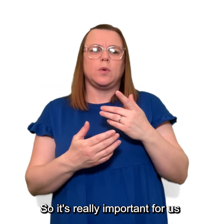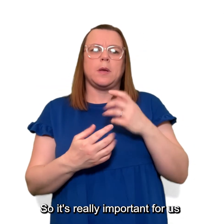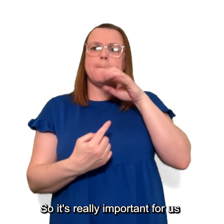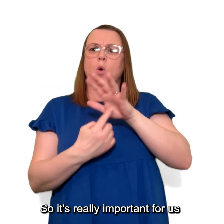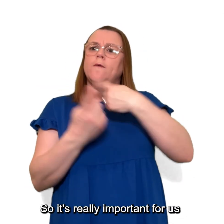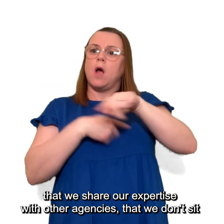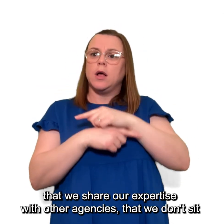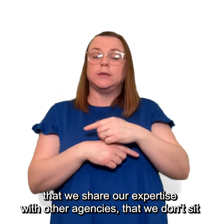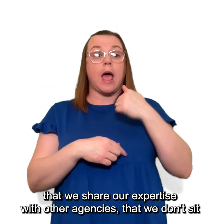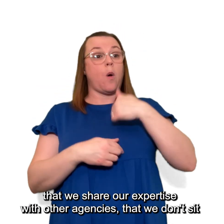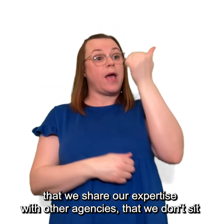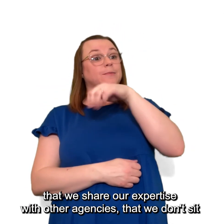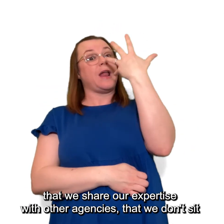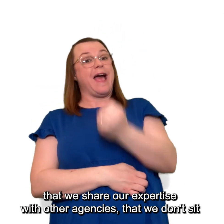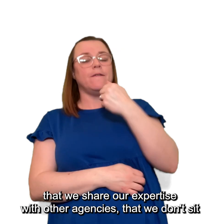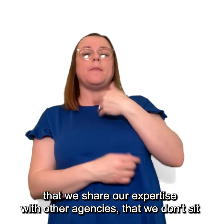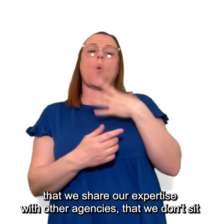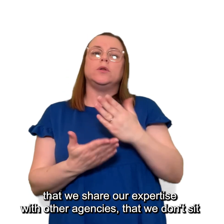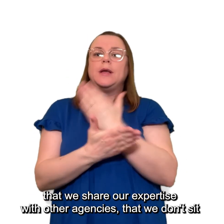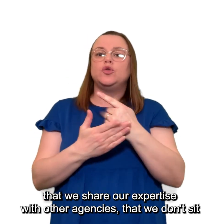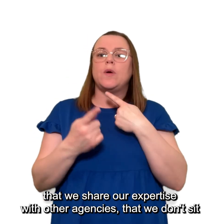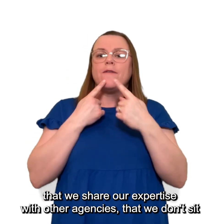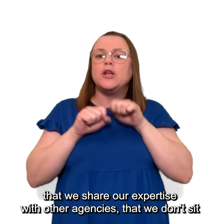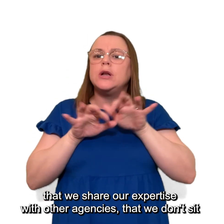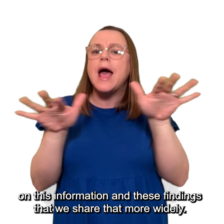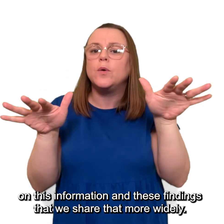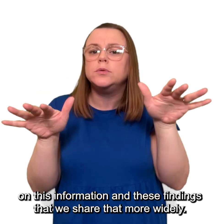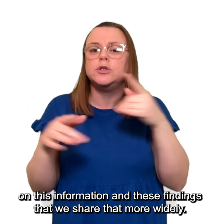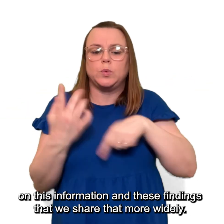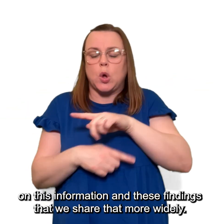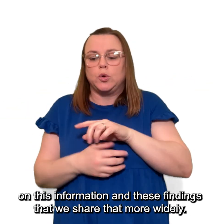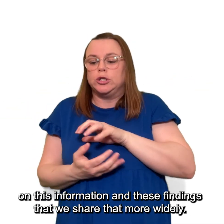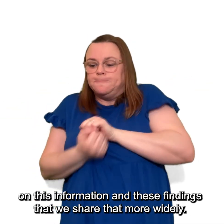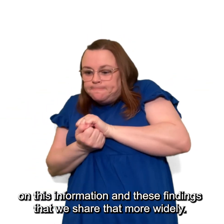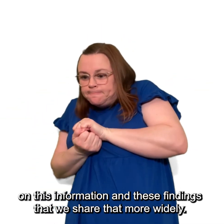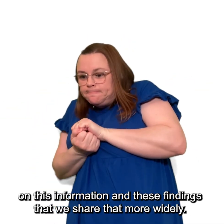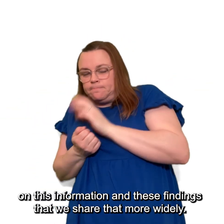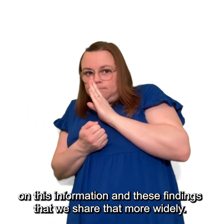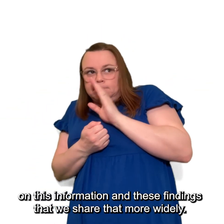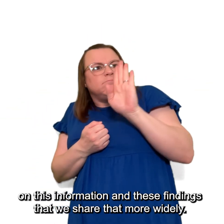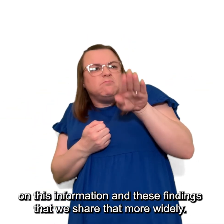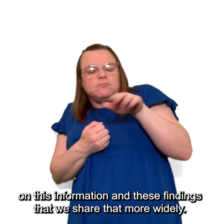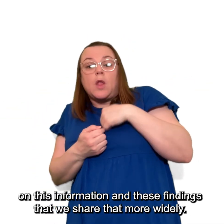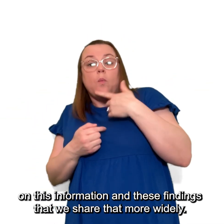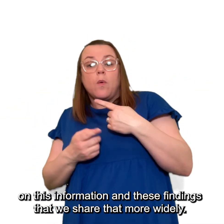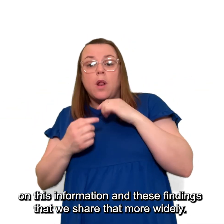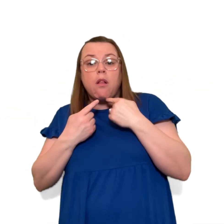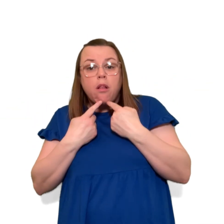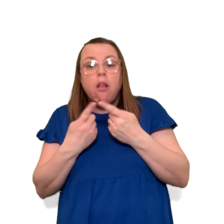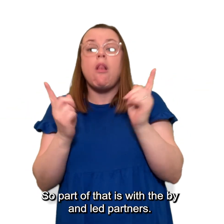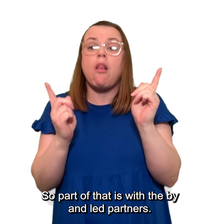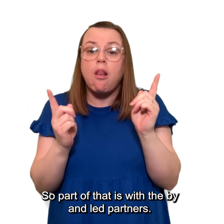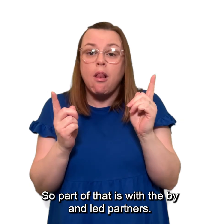really important for us that we share our expertise with other agencies, that we don't sit on this information and these findings, that we share that more